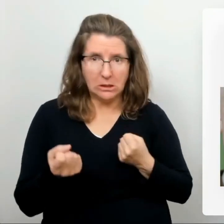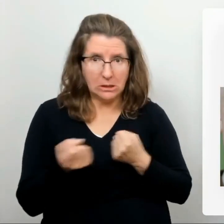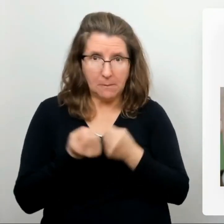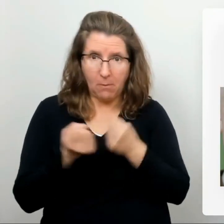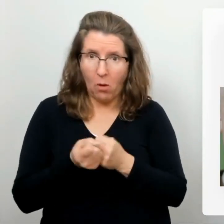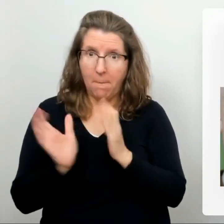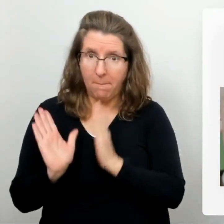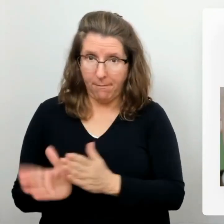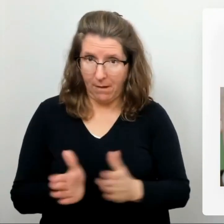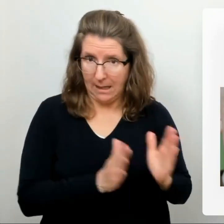support plans.